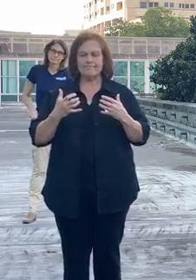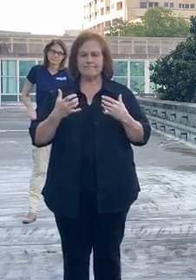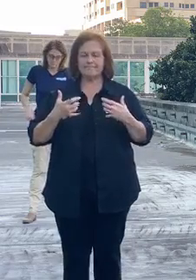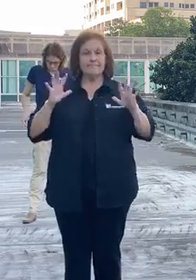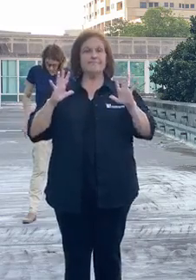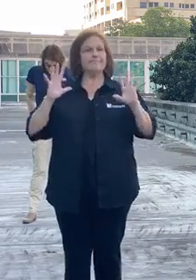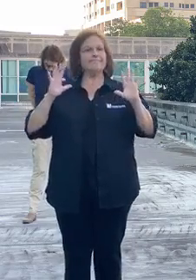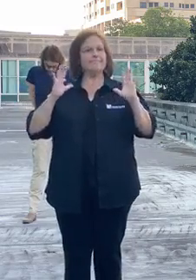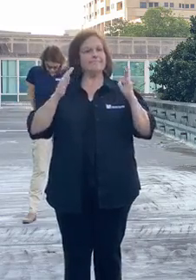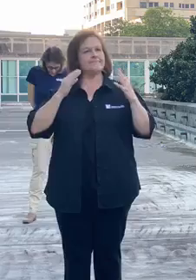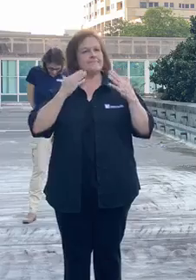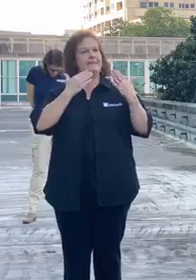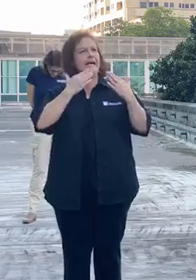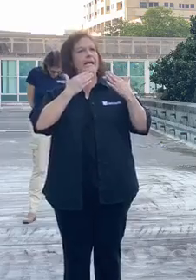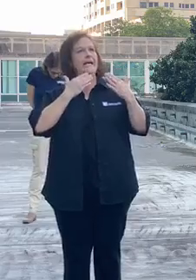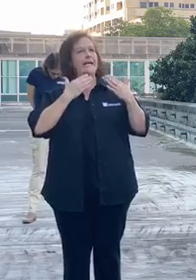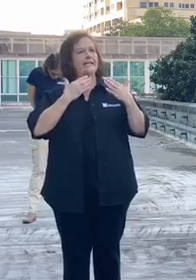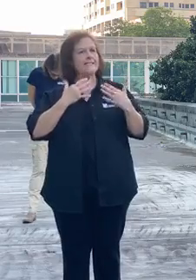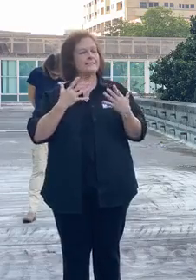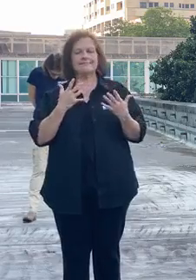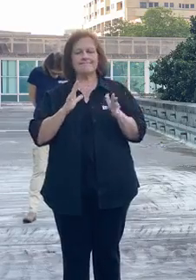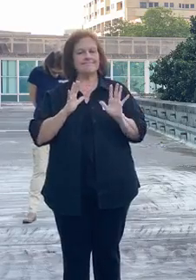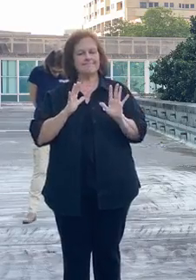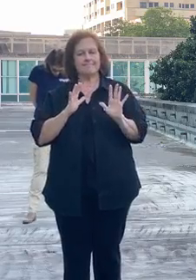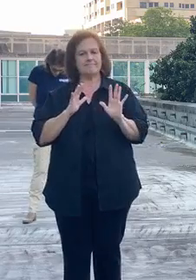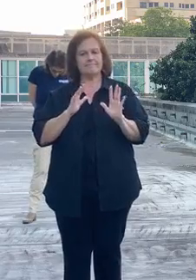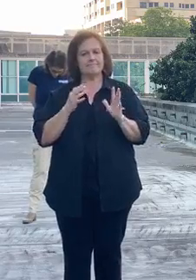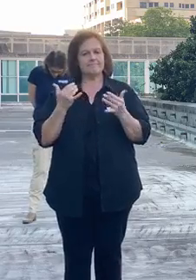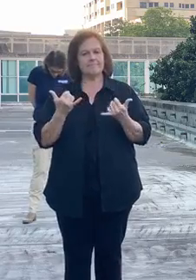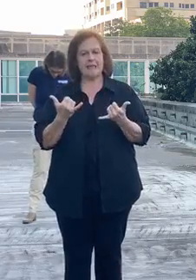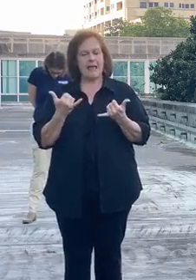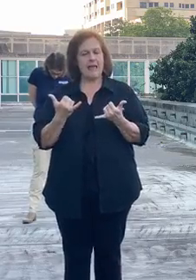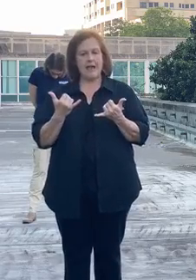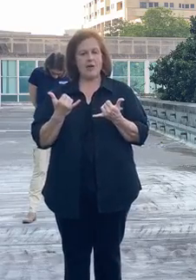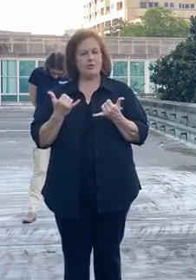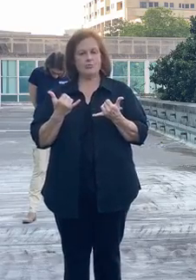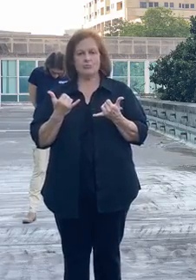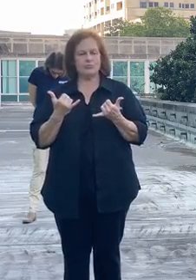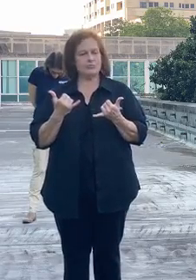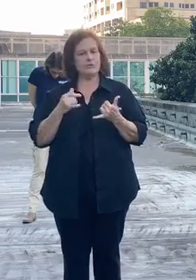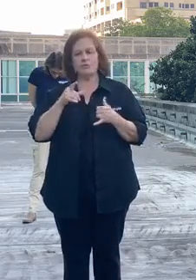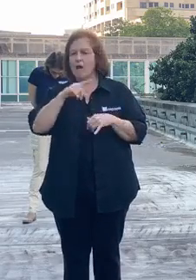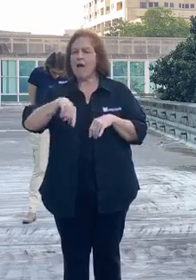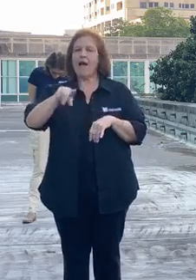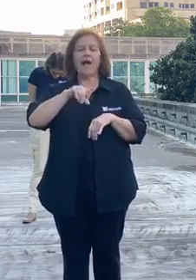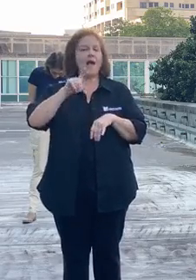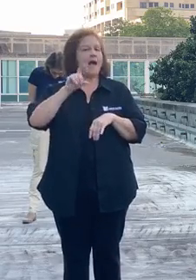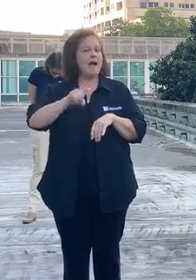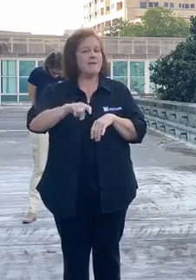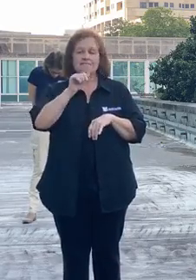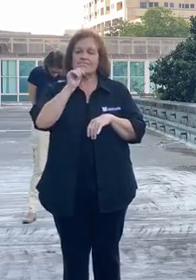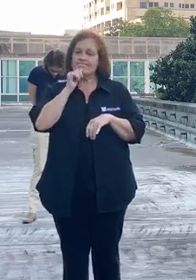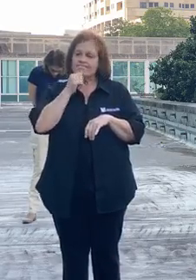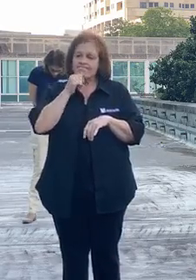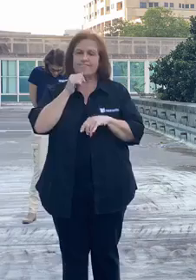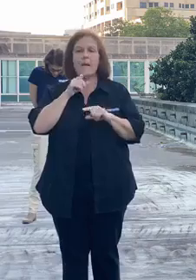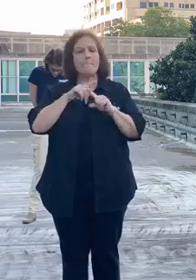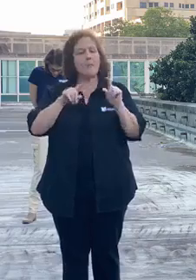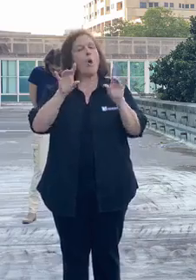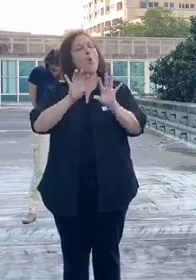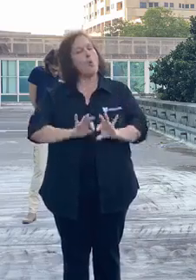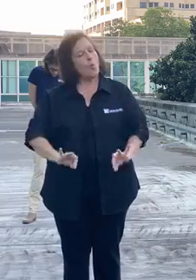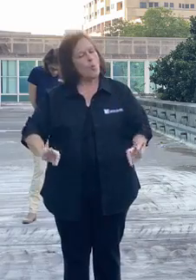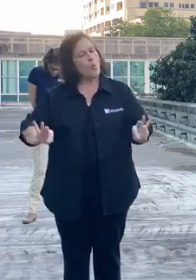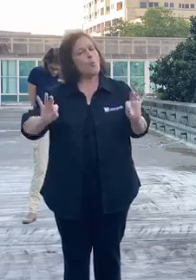And during this time, it's something that it's a big sacrifice that we're all making, but it's worth